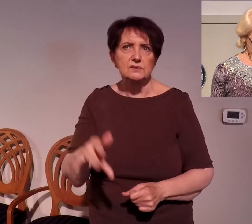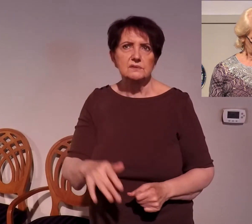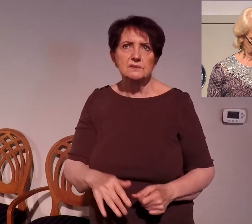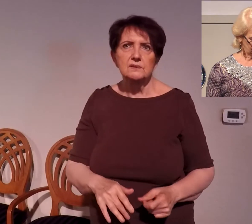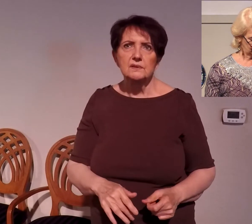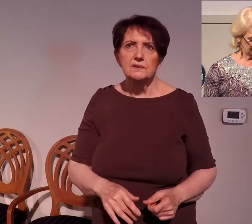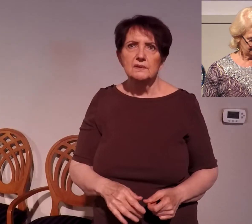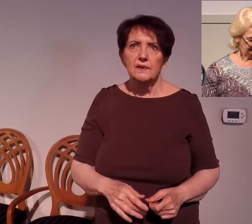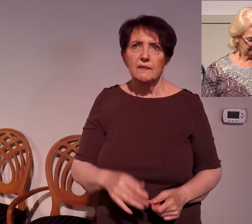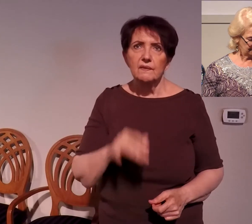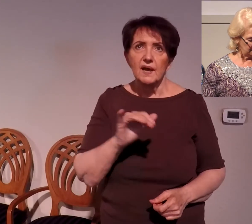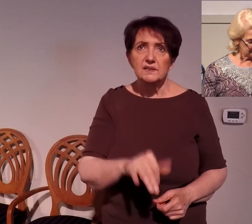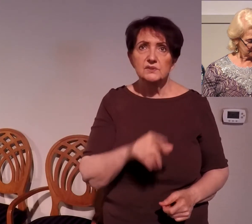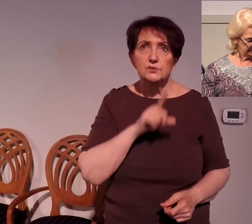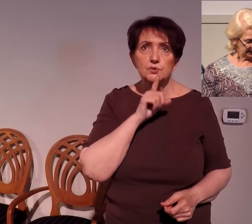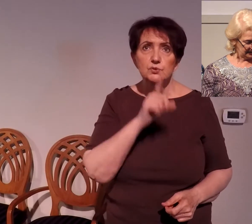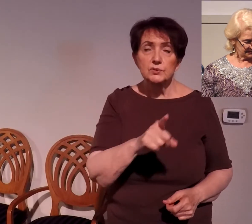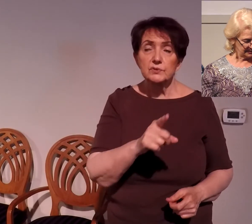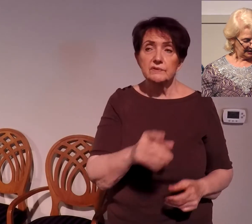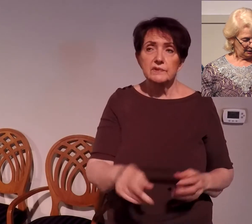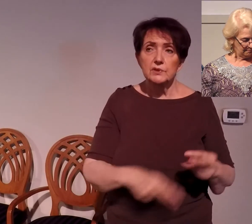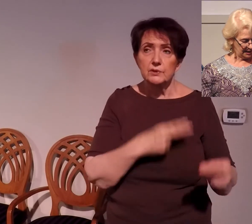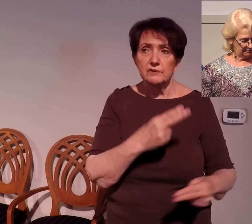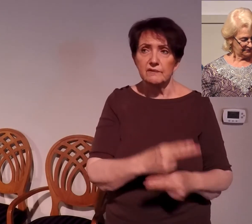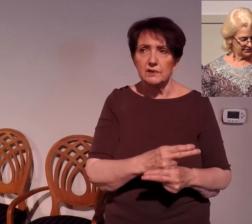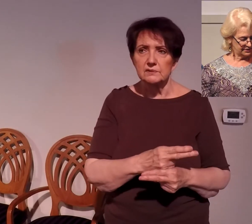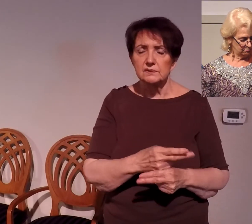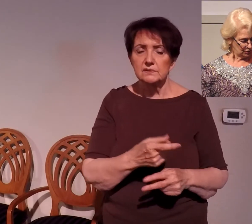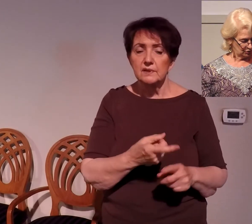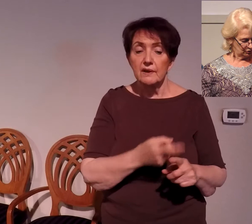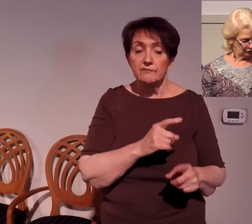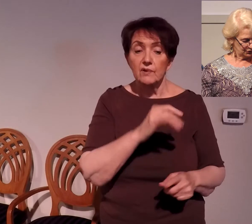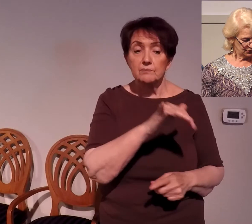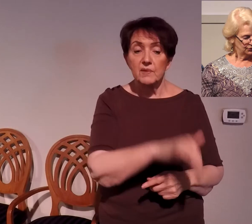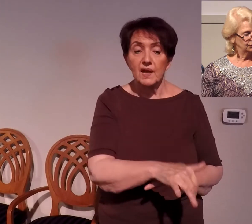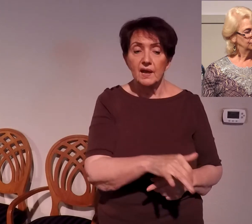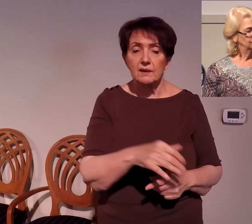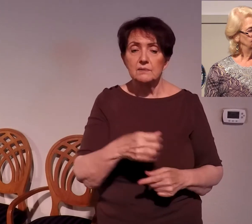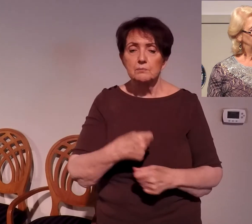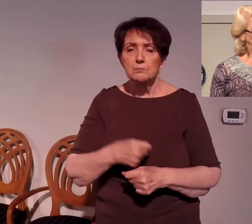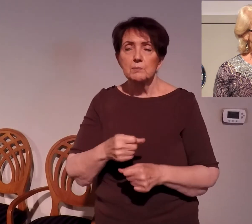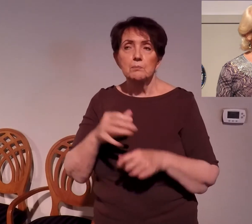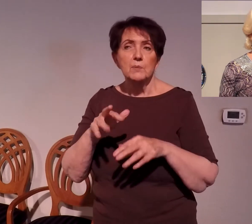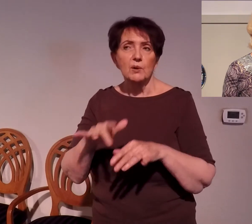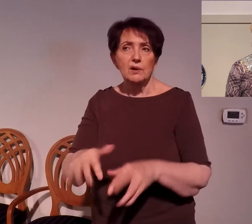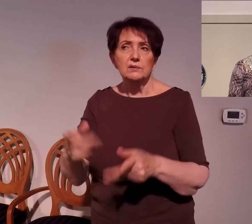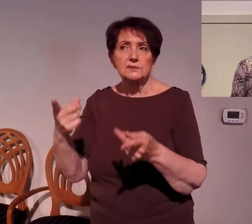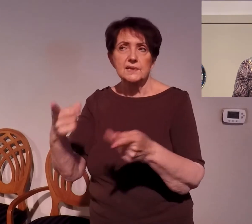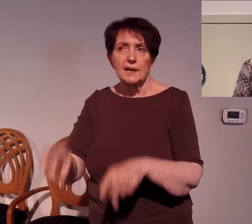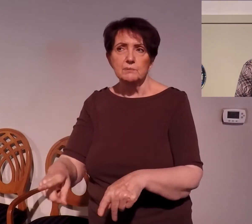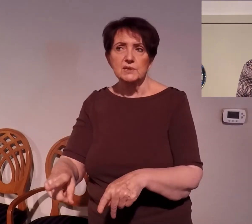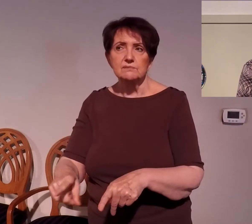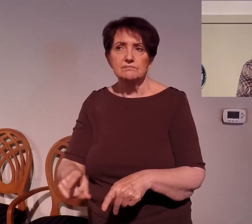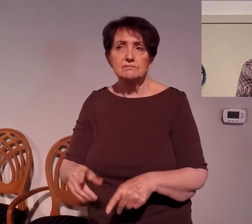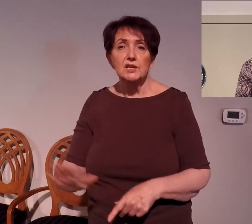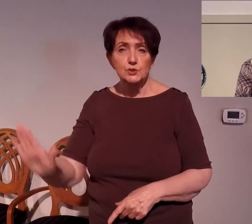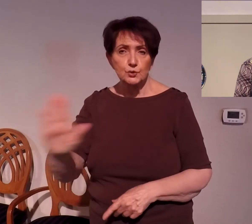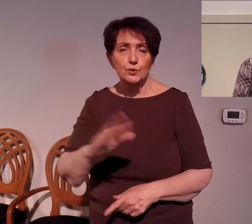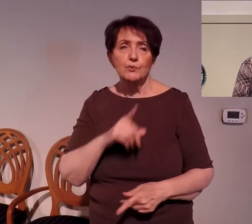truth of the universe. From this place, manifesting miracles is truly a